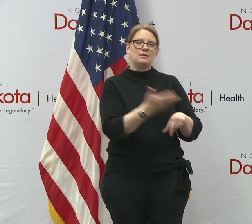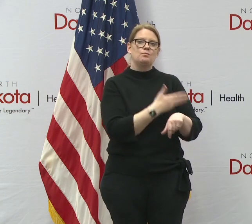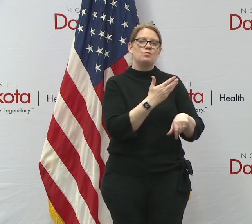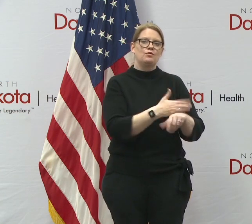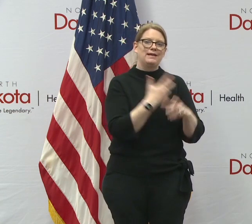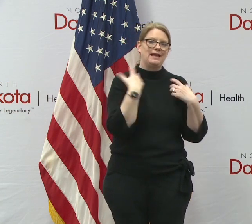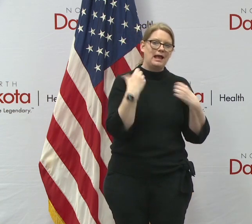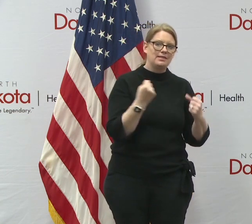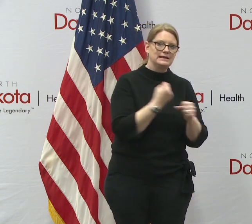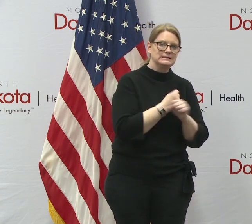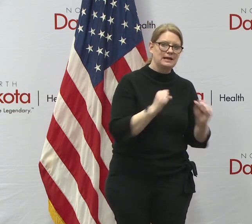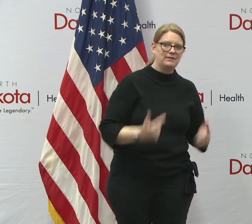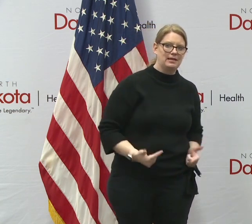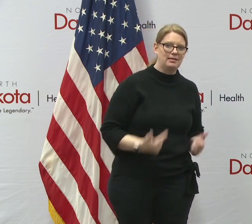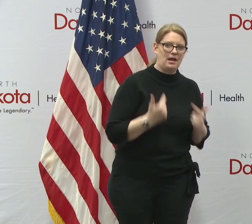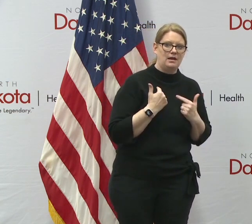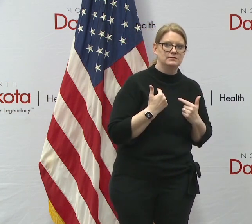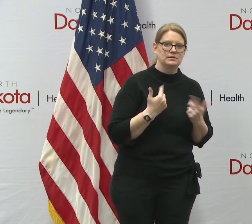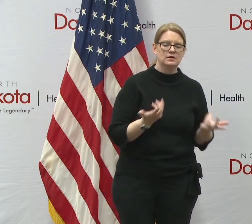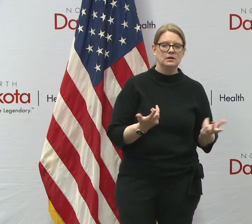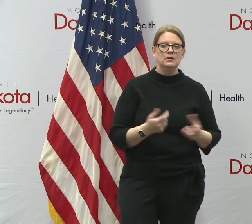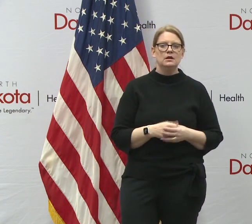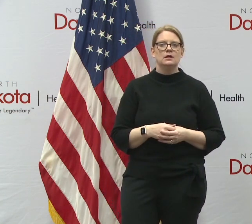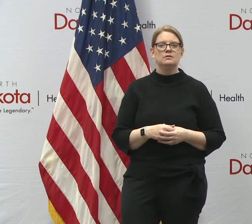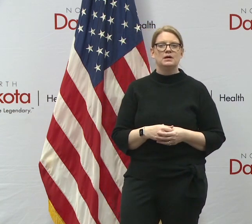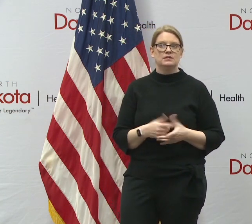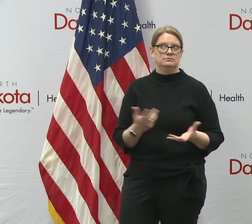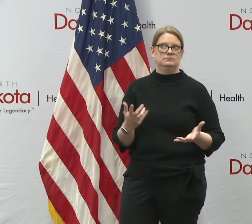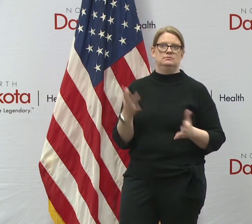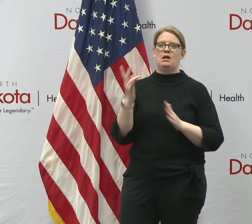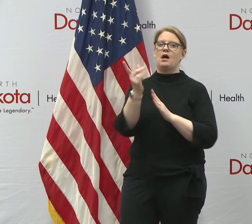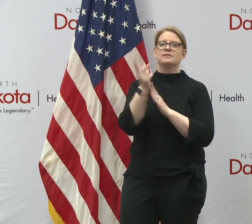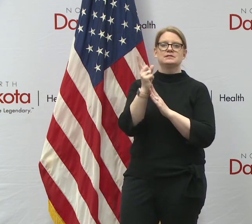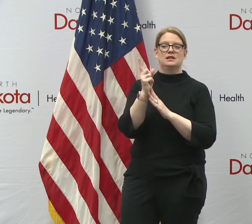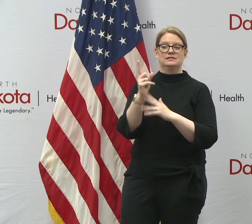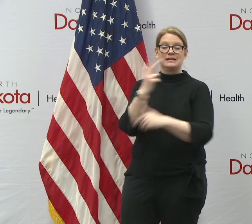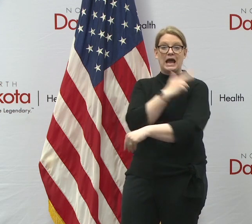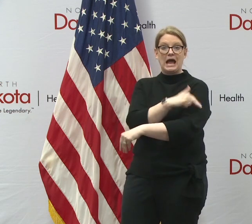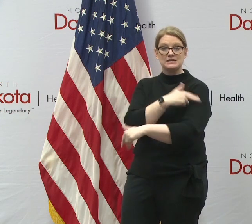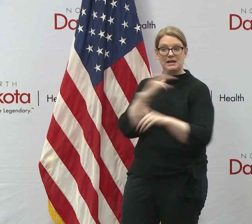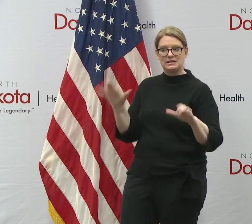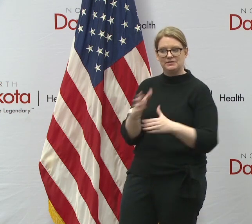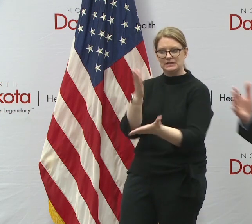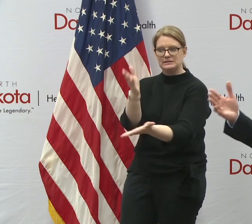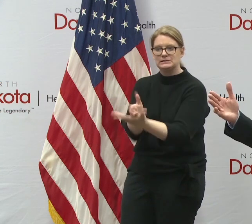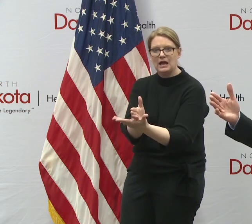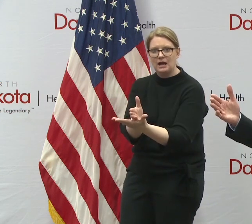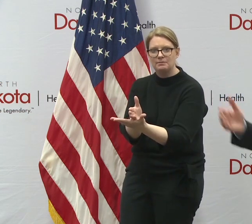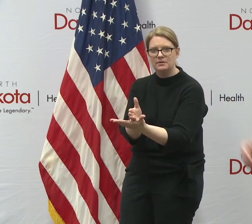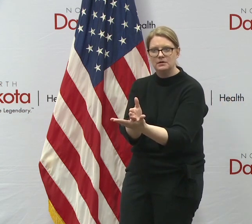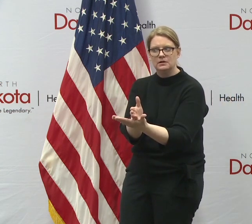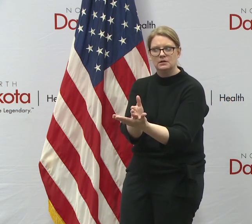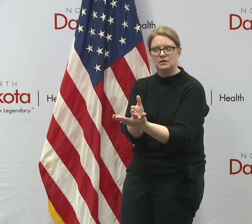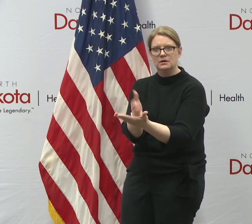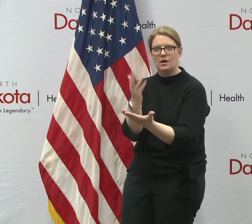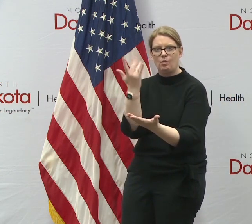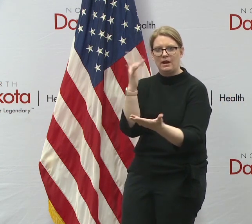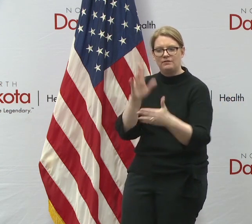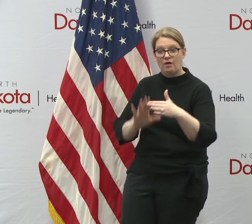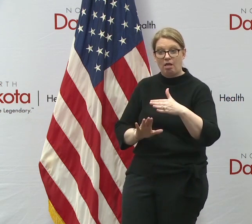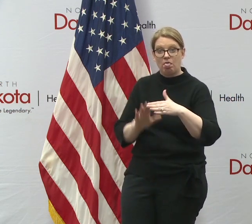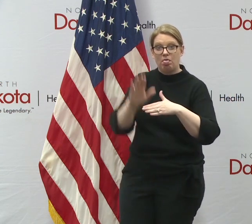that. But if we, stop all hospital activities for 3 weeks, waiting till the surge to come 3 weeks from